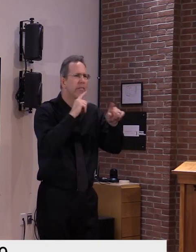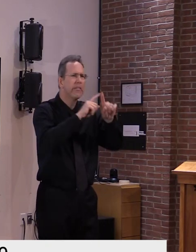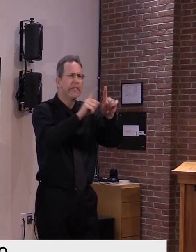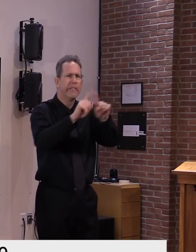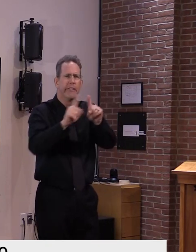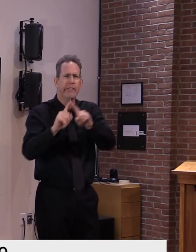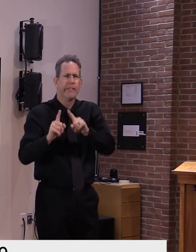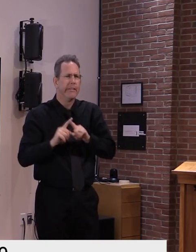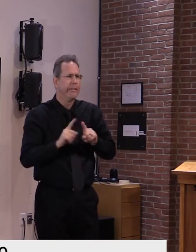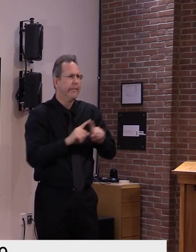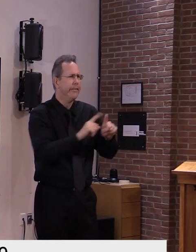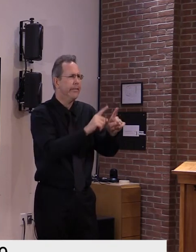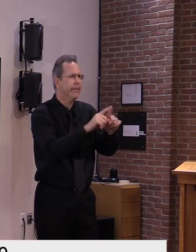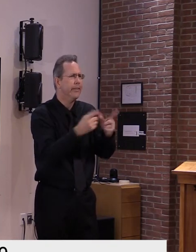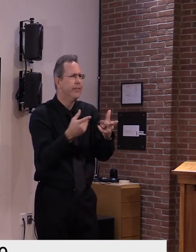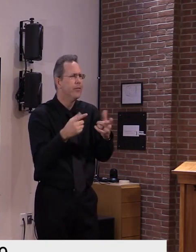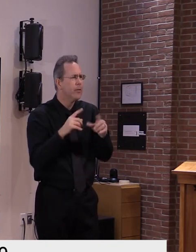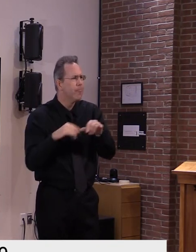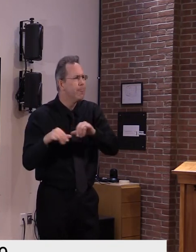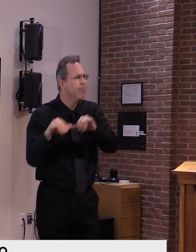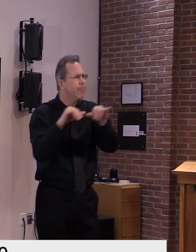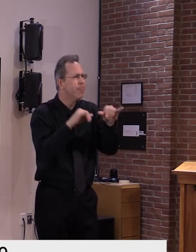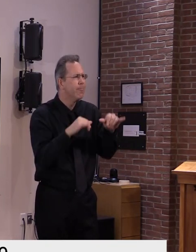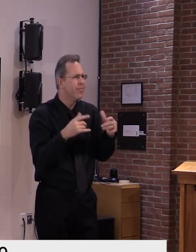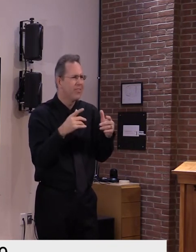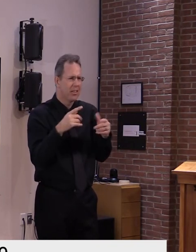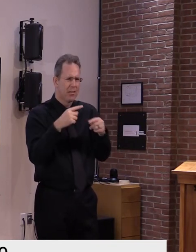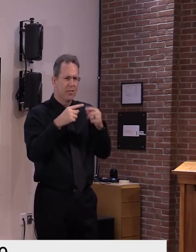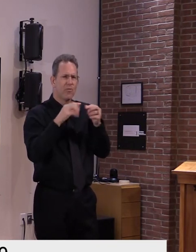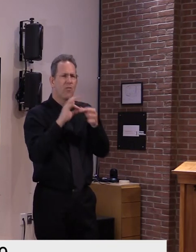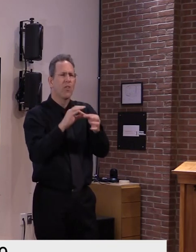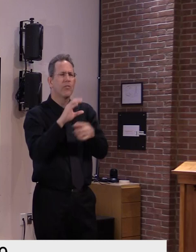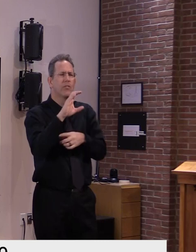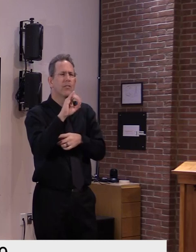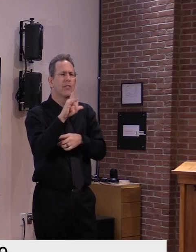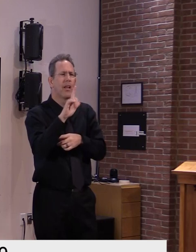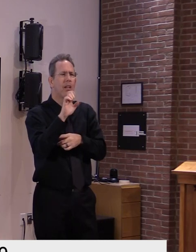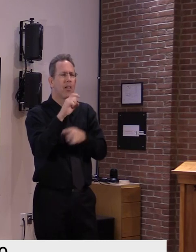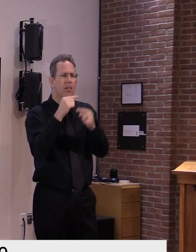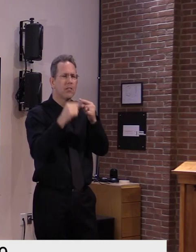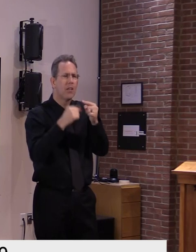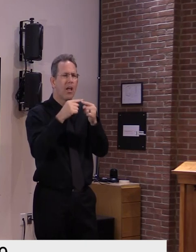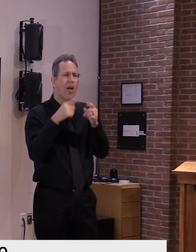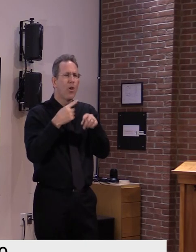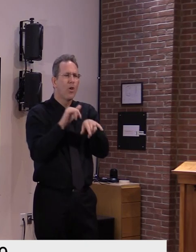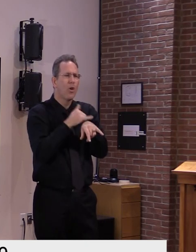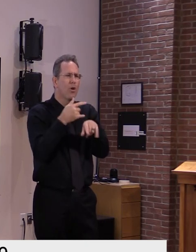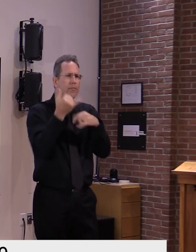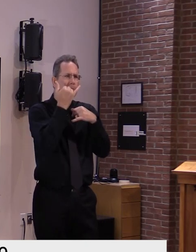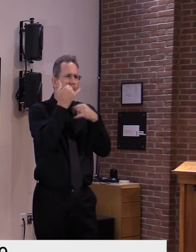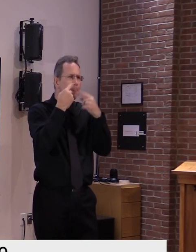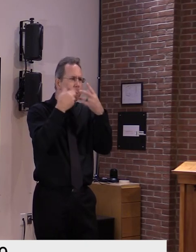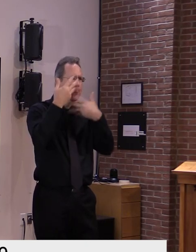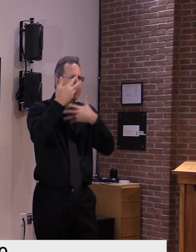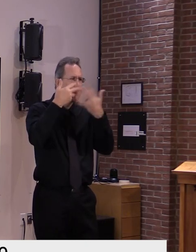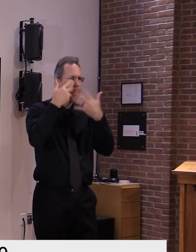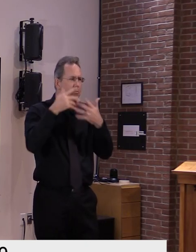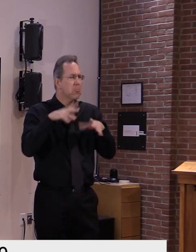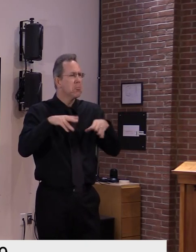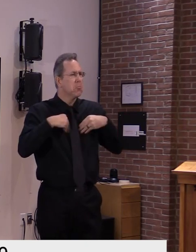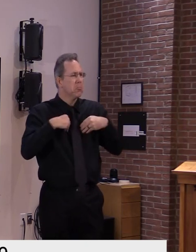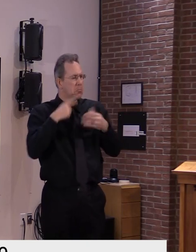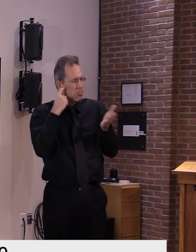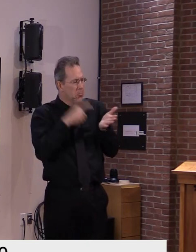that maybe a cycle threshold of 30 be adopted as a standard, so that we're